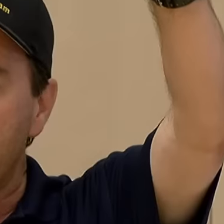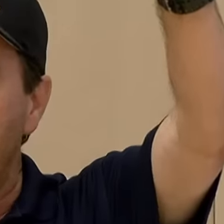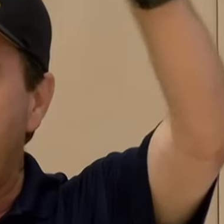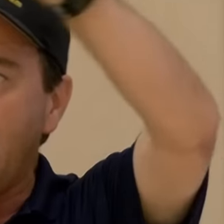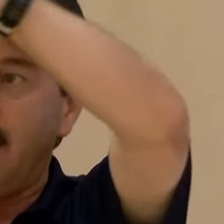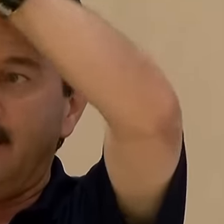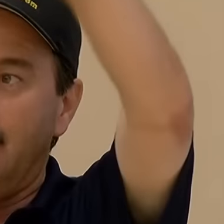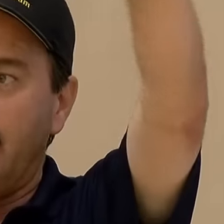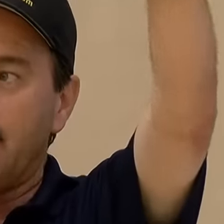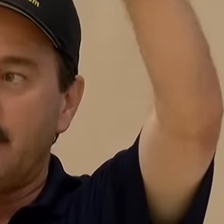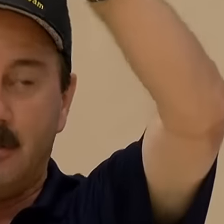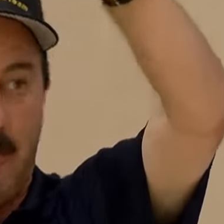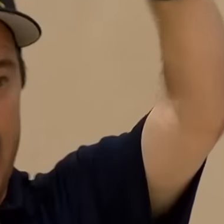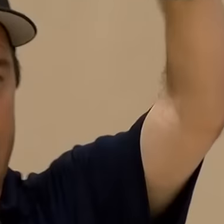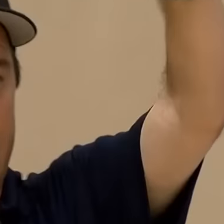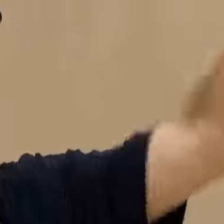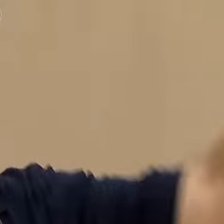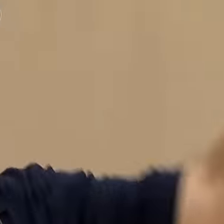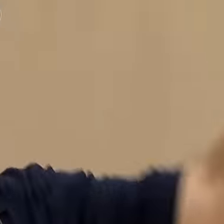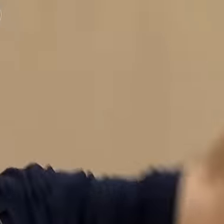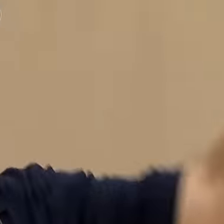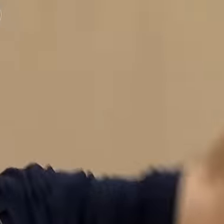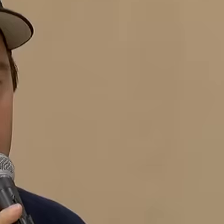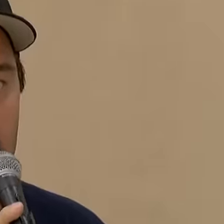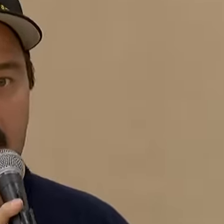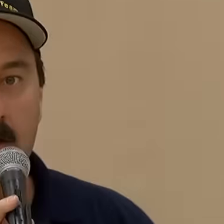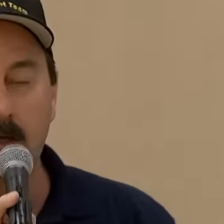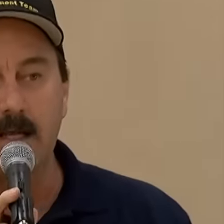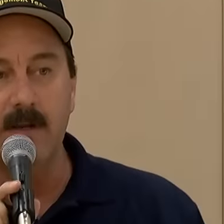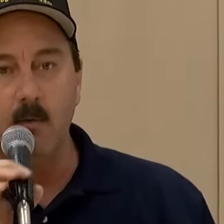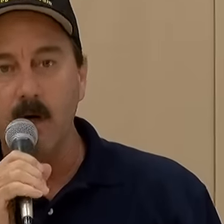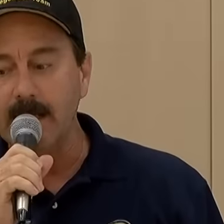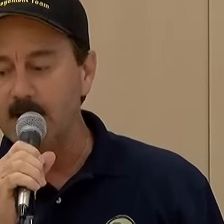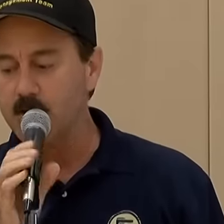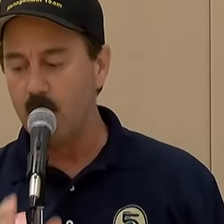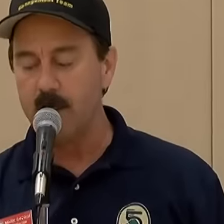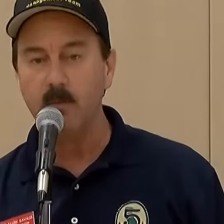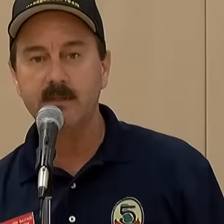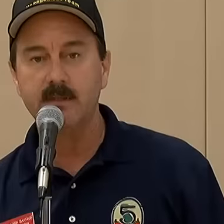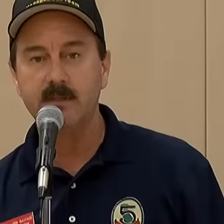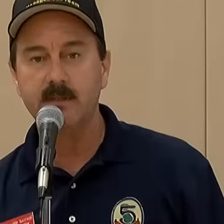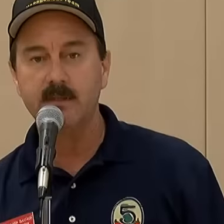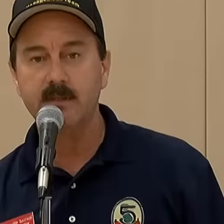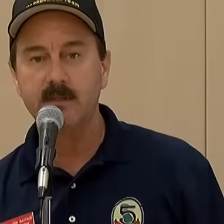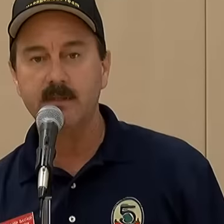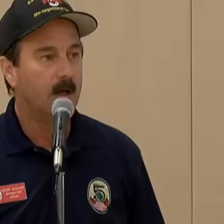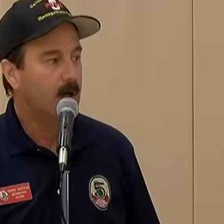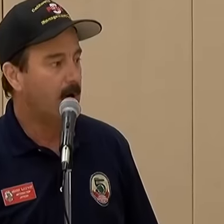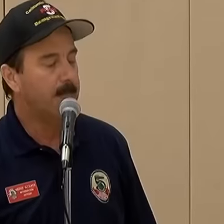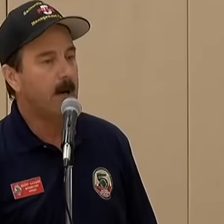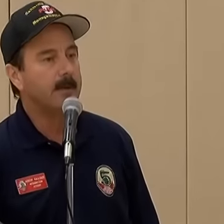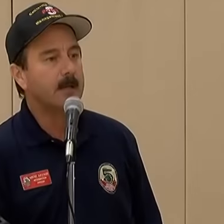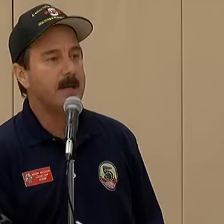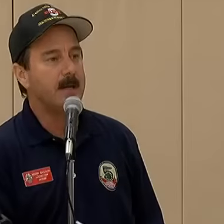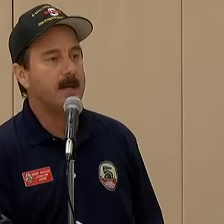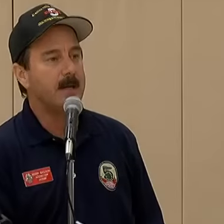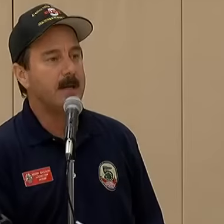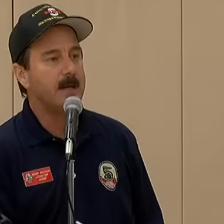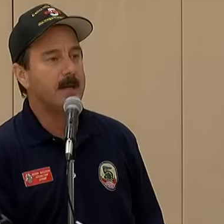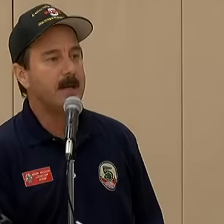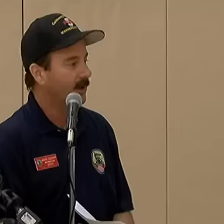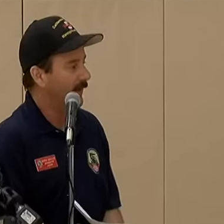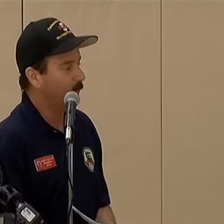can hear us in the back? Red shirt in the back? Great. Good evening. We're going to get started with this public